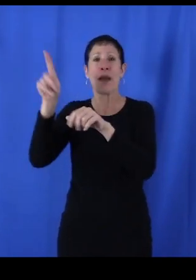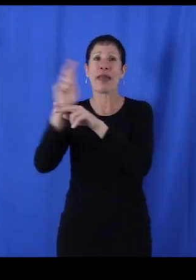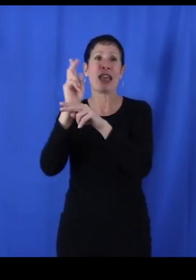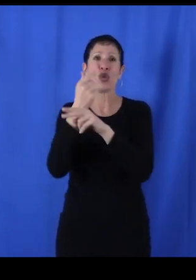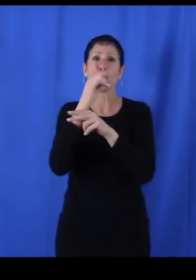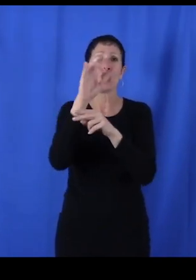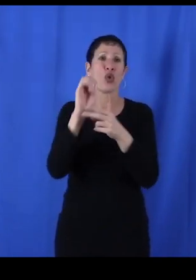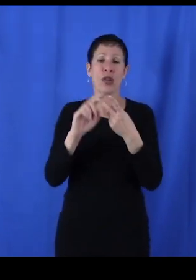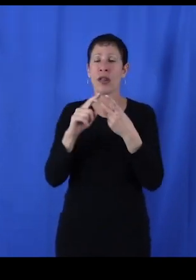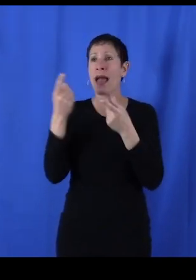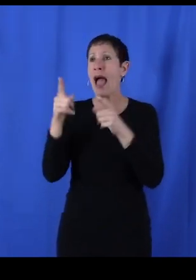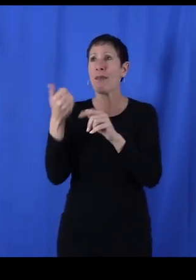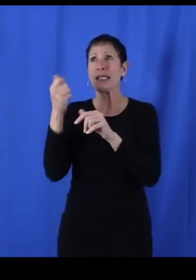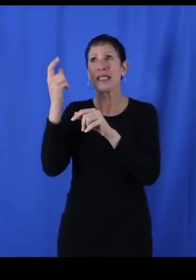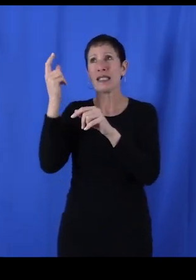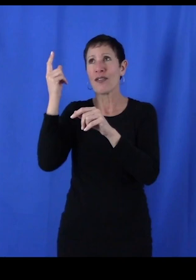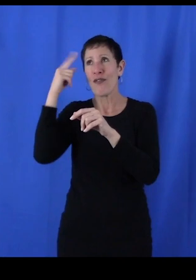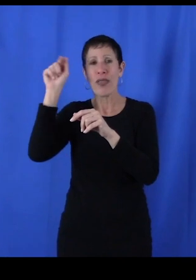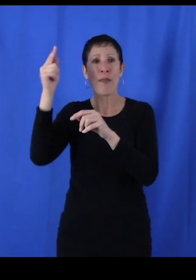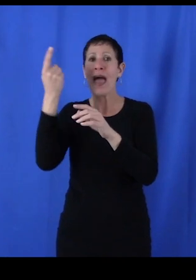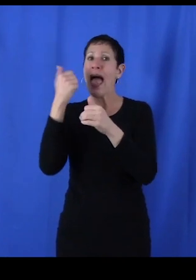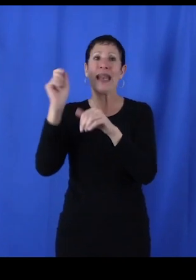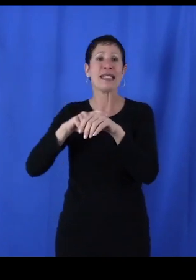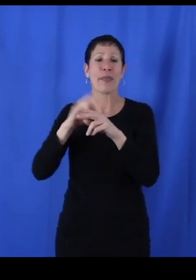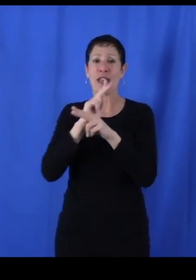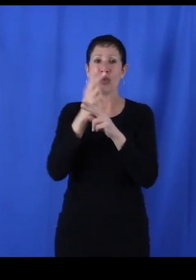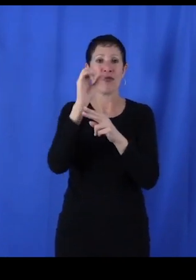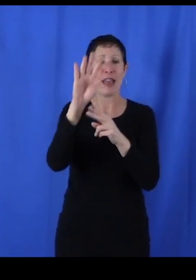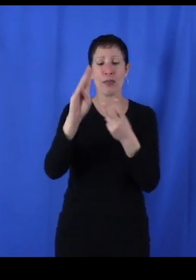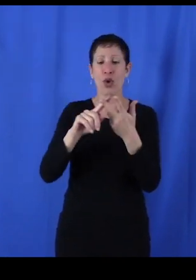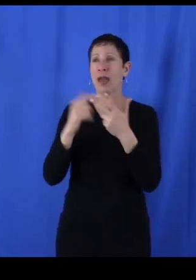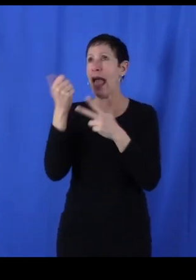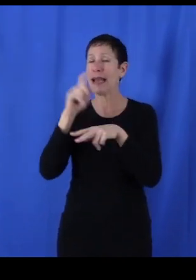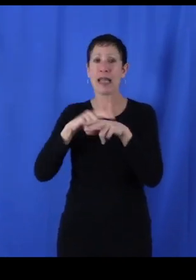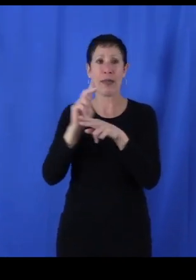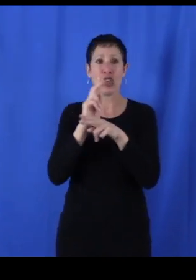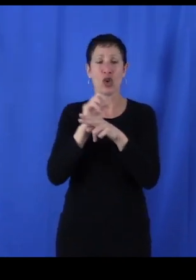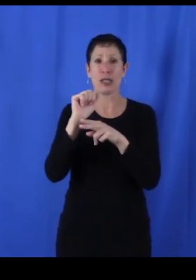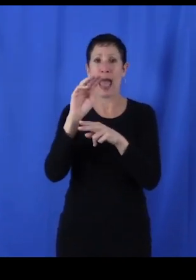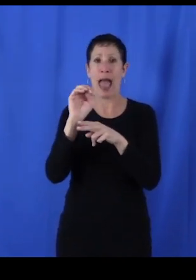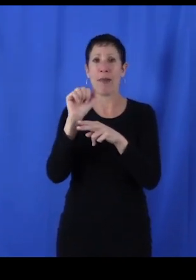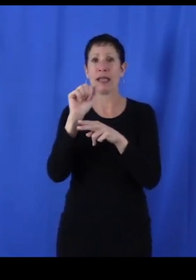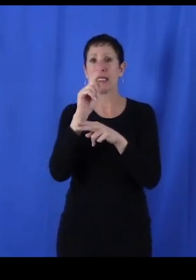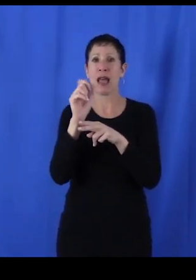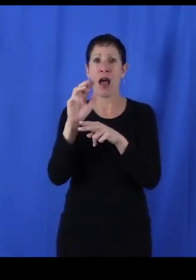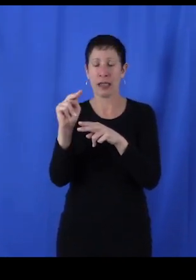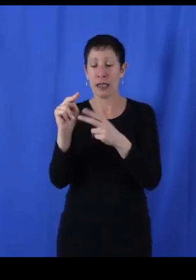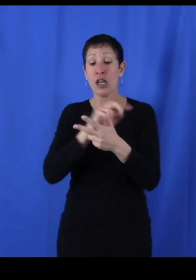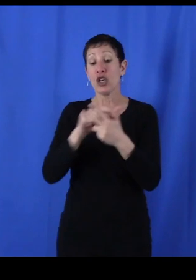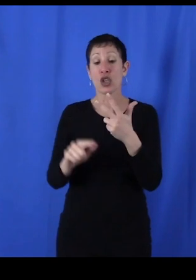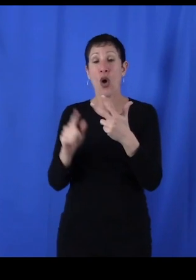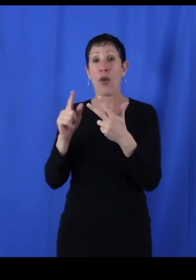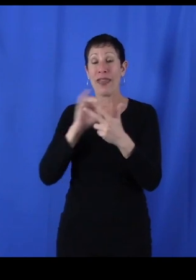happens to them whenever they use Facebook. It happens to them whenever they use Amazon. And so in those contexts, the first thing they always say